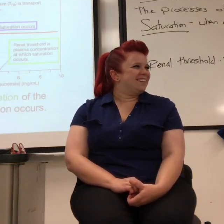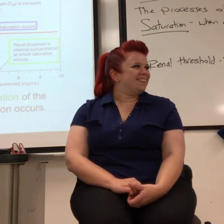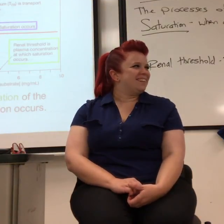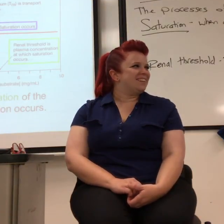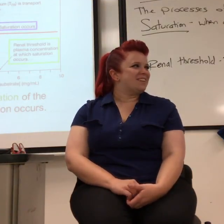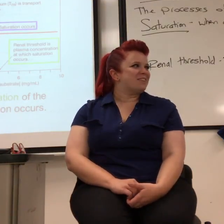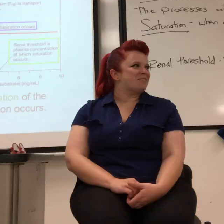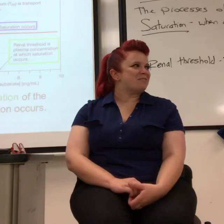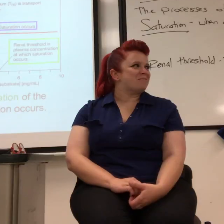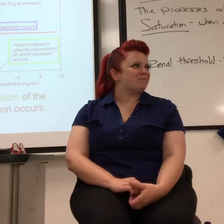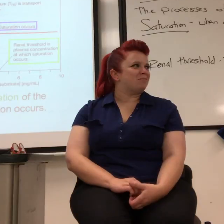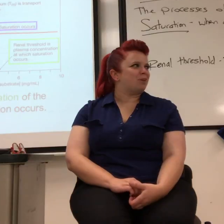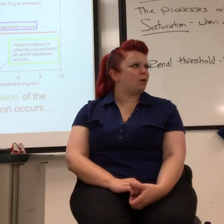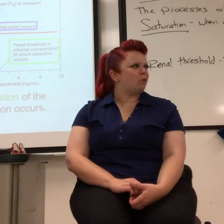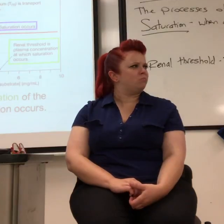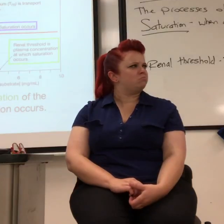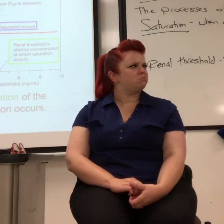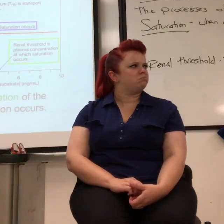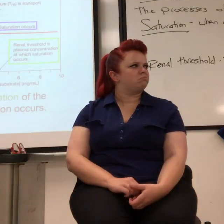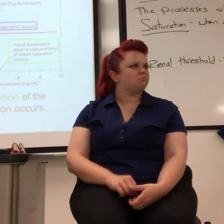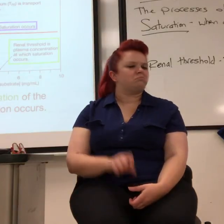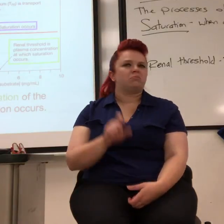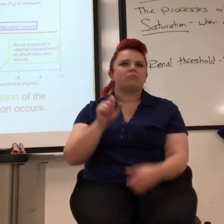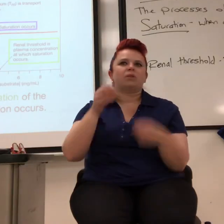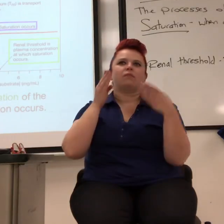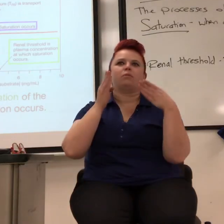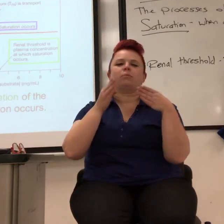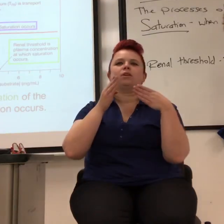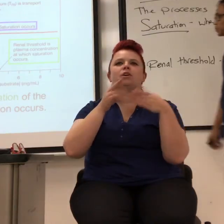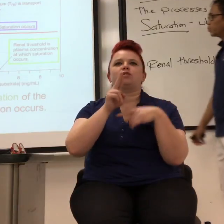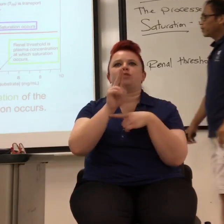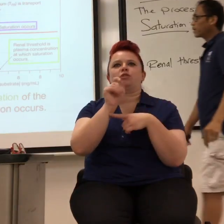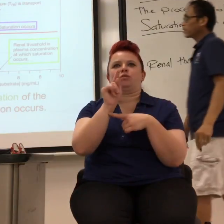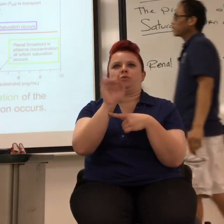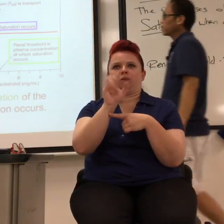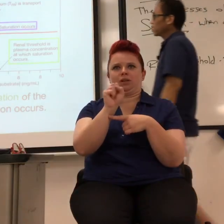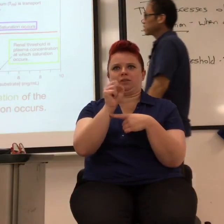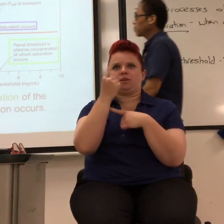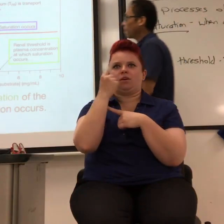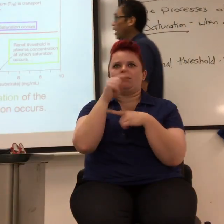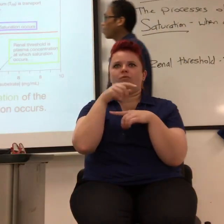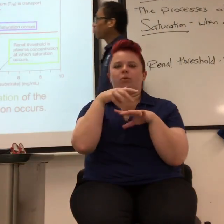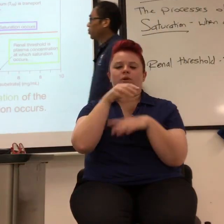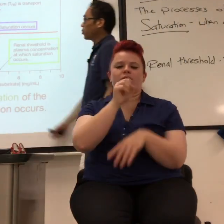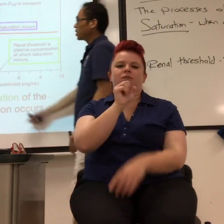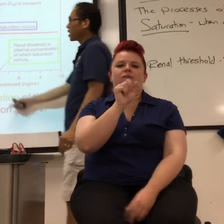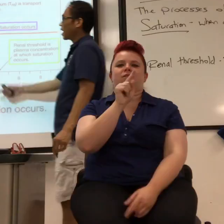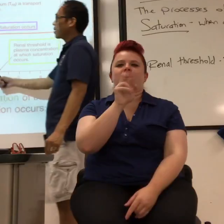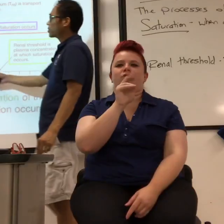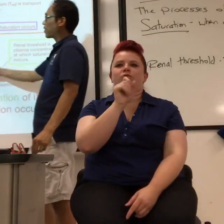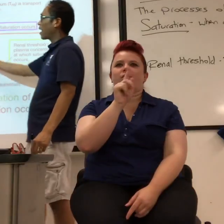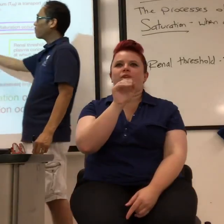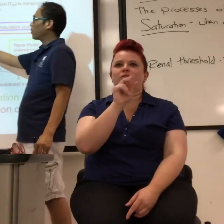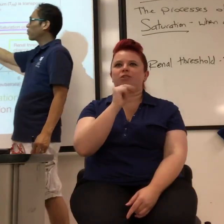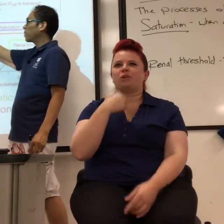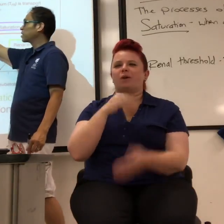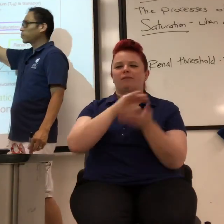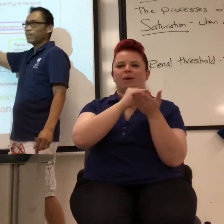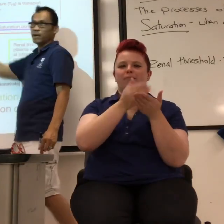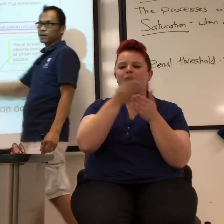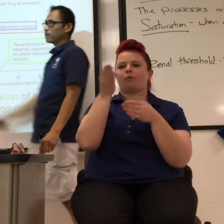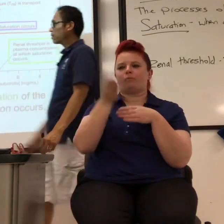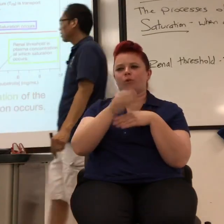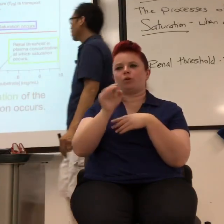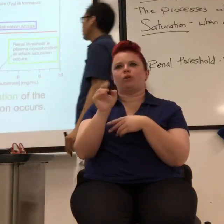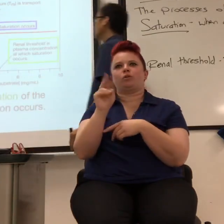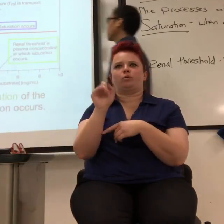So you have to pay attention to the units. For saturation, you're moving some amount per unit time. So they have here mgs